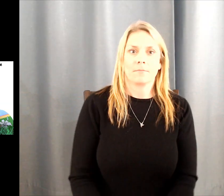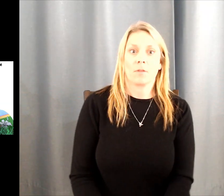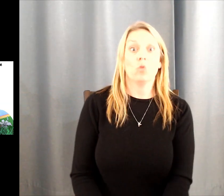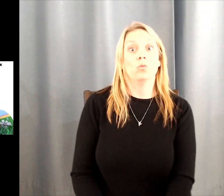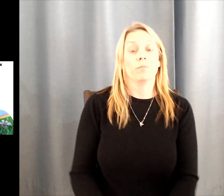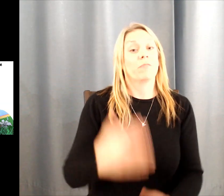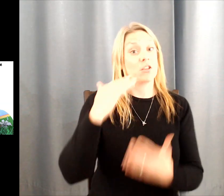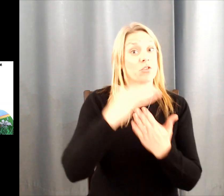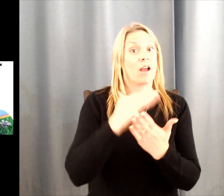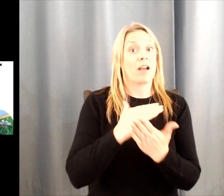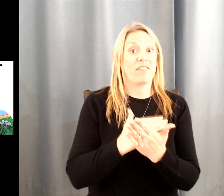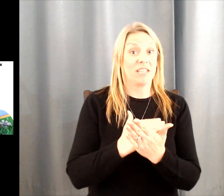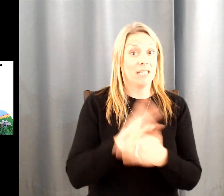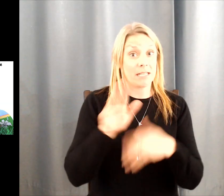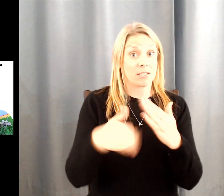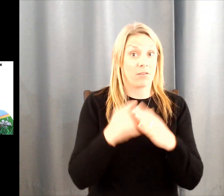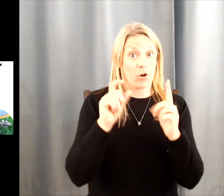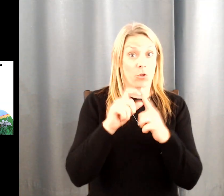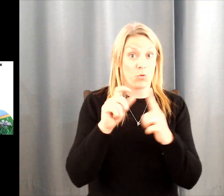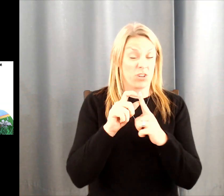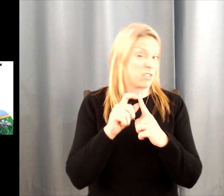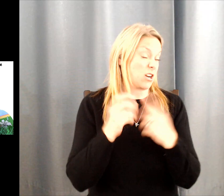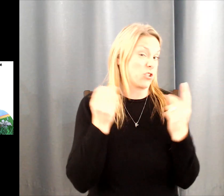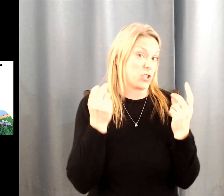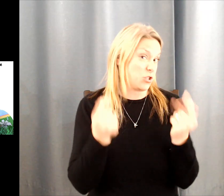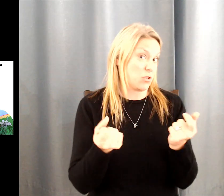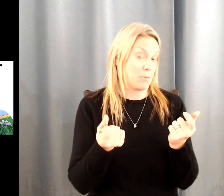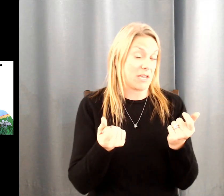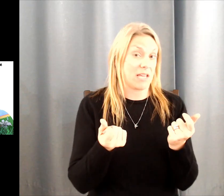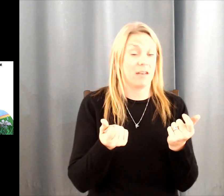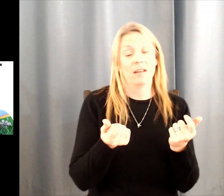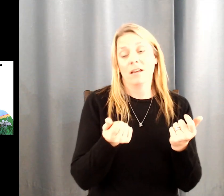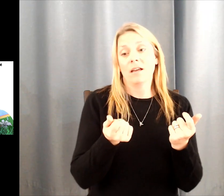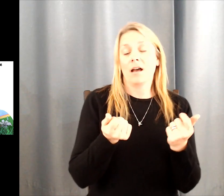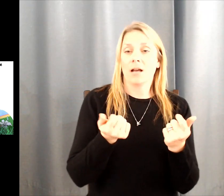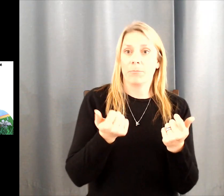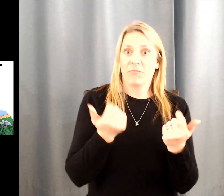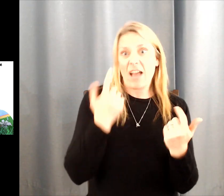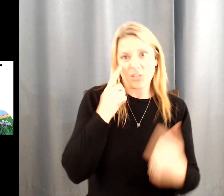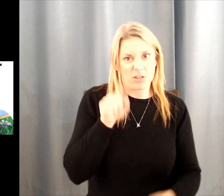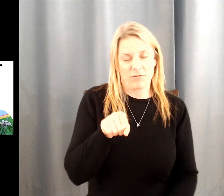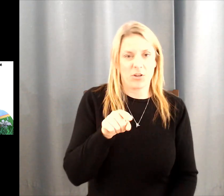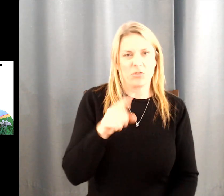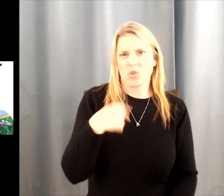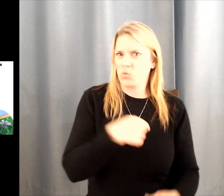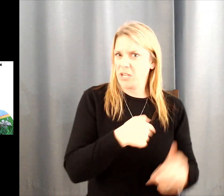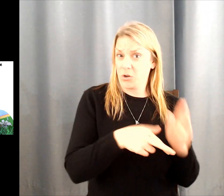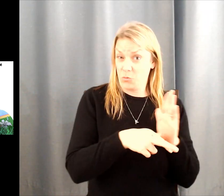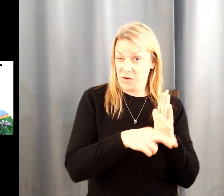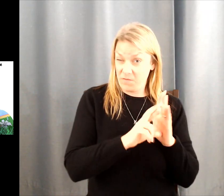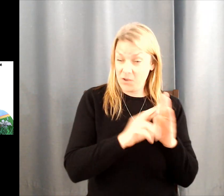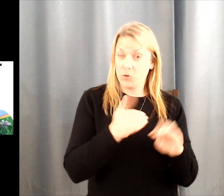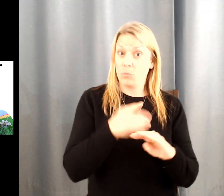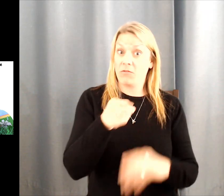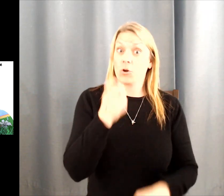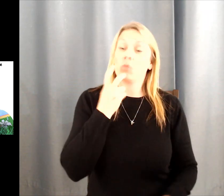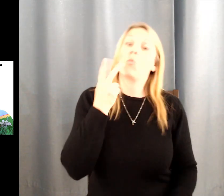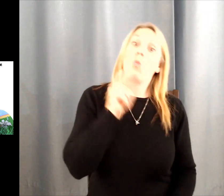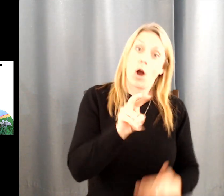Oh, and so now I have a list of all the words, and I'll just do them again faster for you so we can review before you watch the